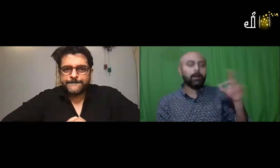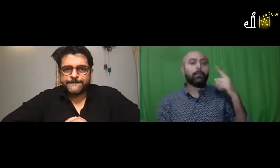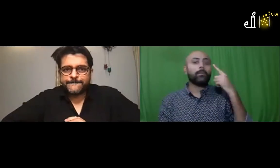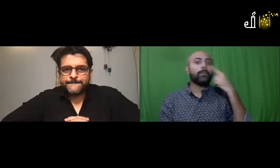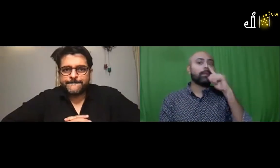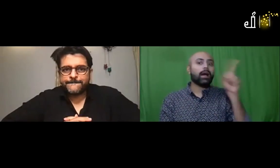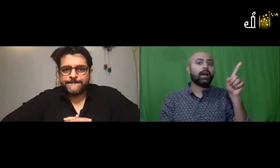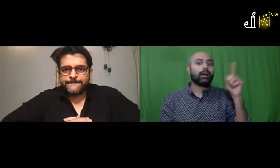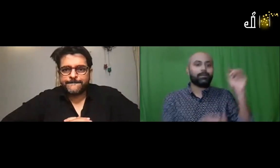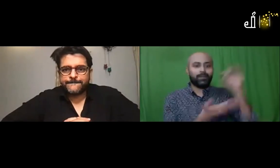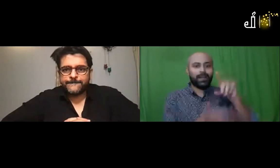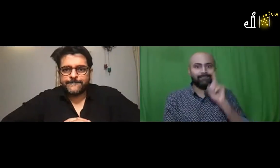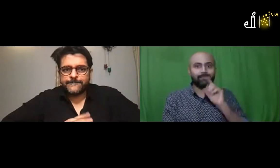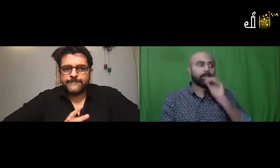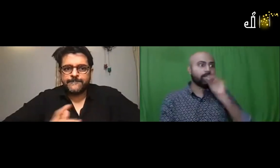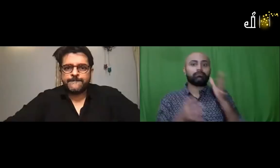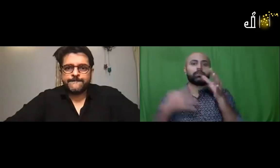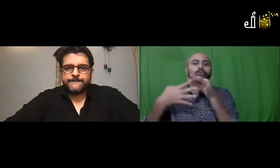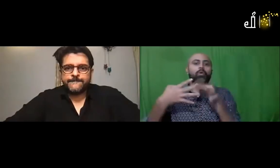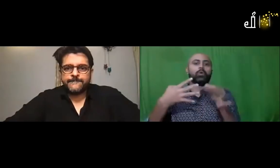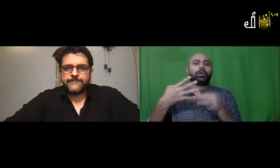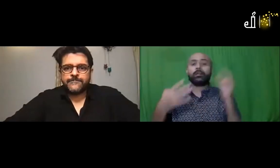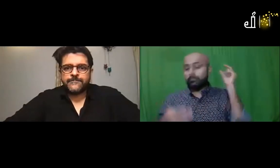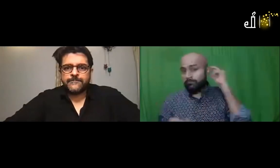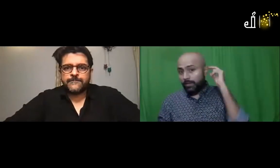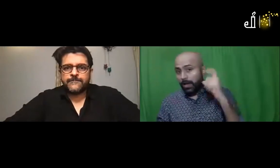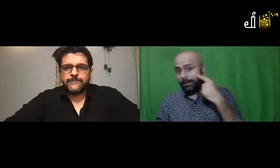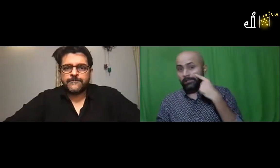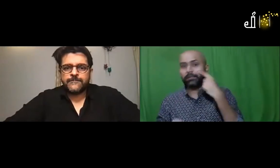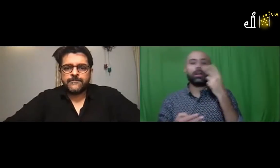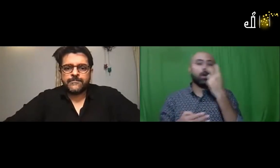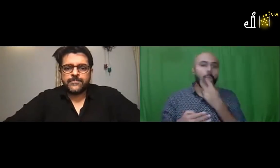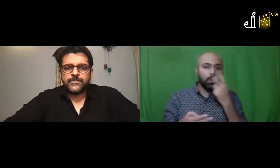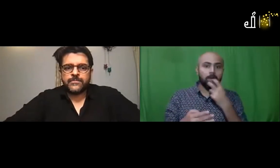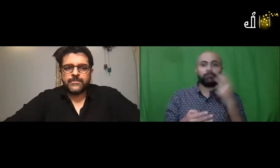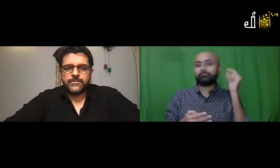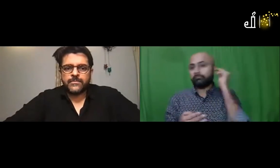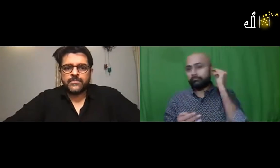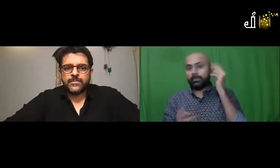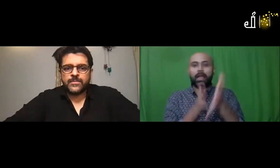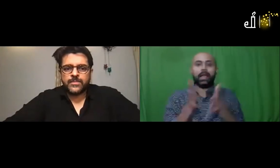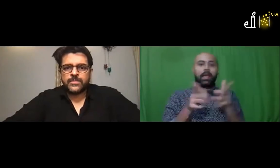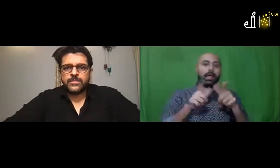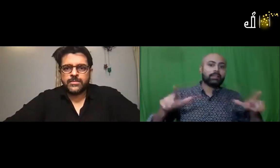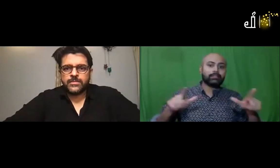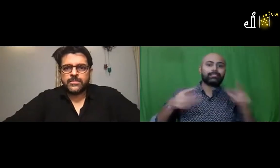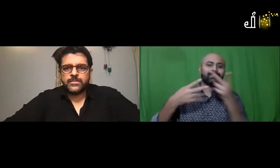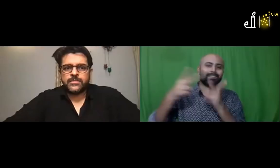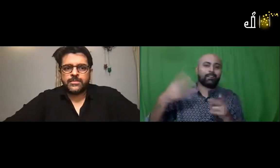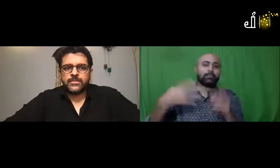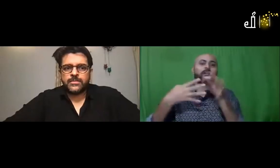Okay. So should it become a policy for our doctors to inform parents of the deaf children of the communication